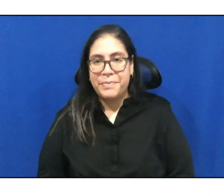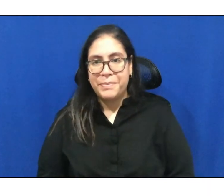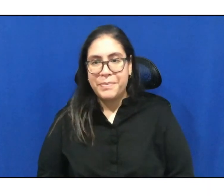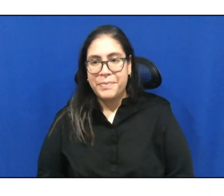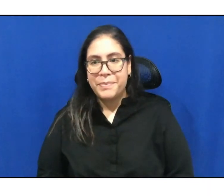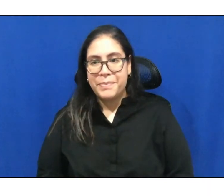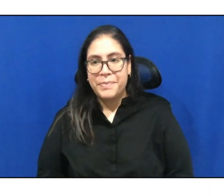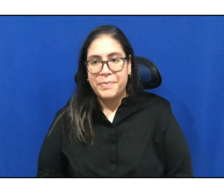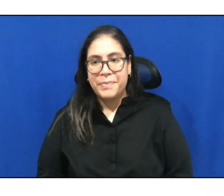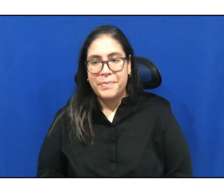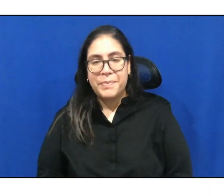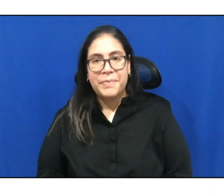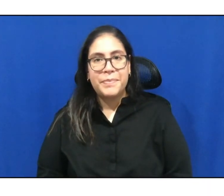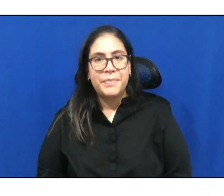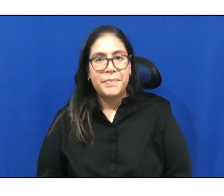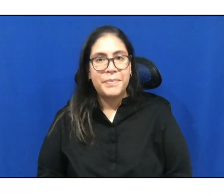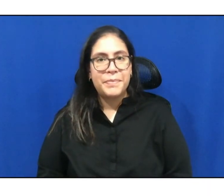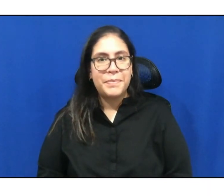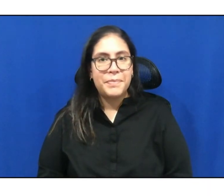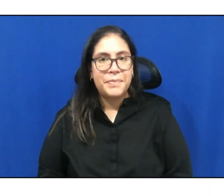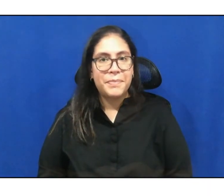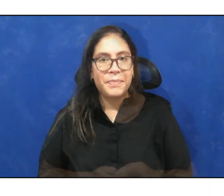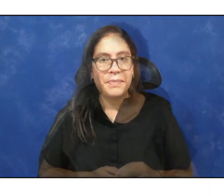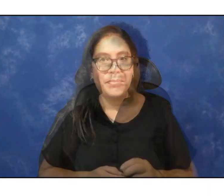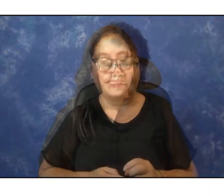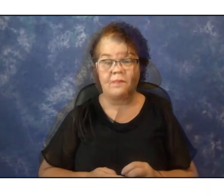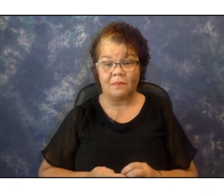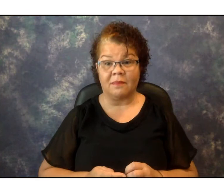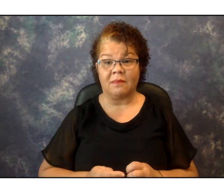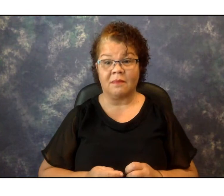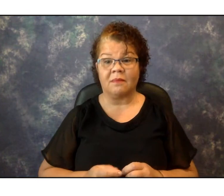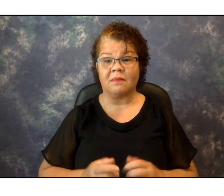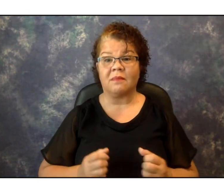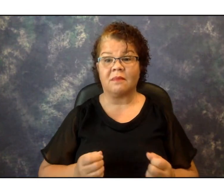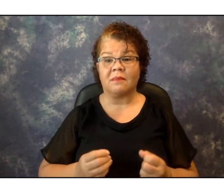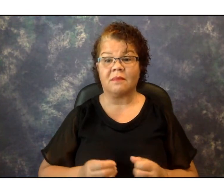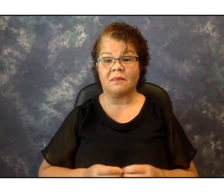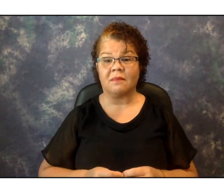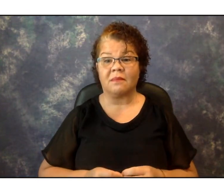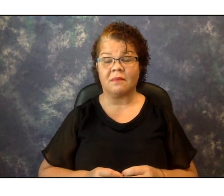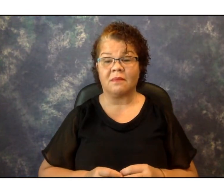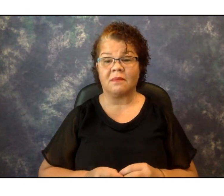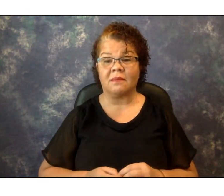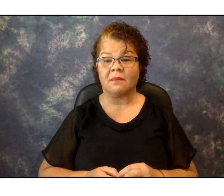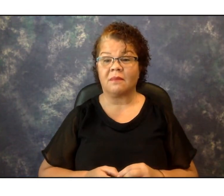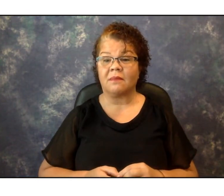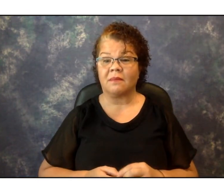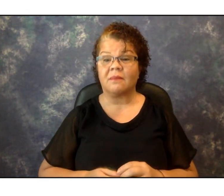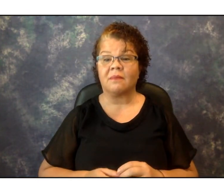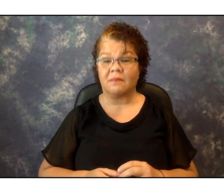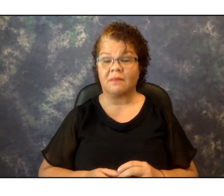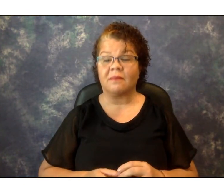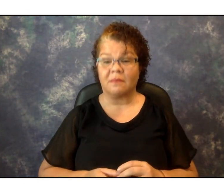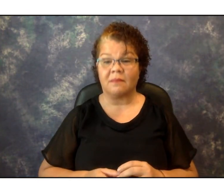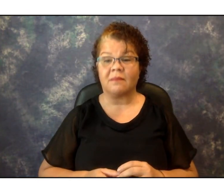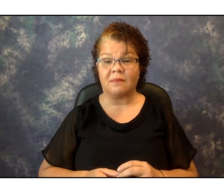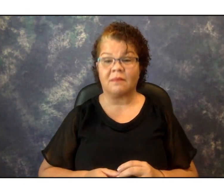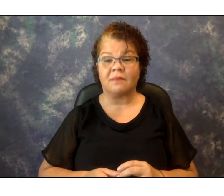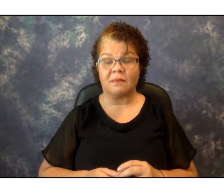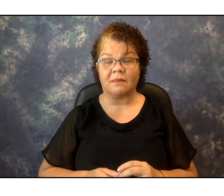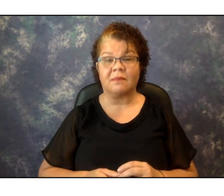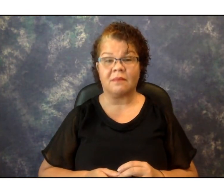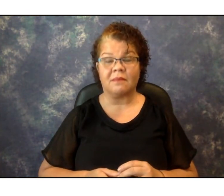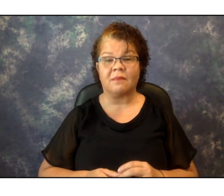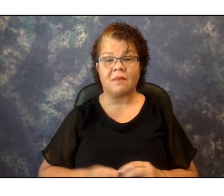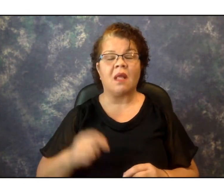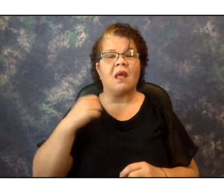Thank you so much. It's a real honor to have been here, and it's an honor to read